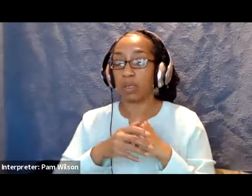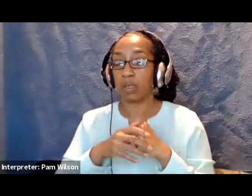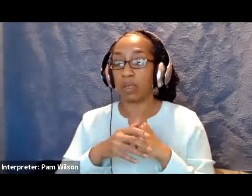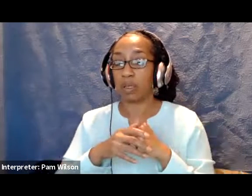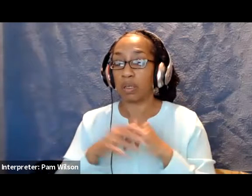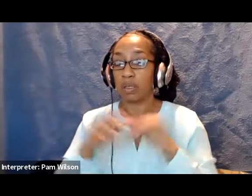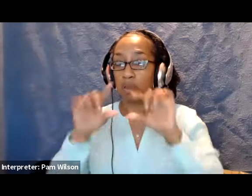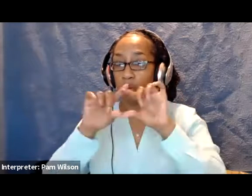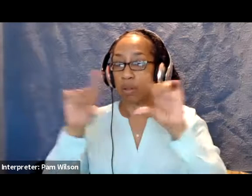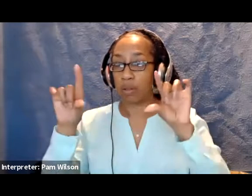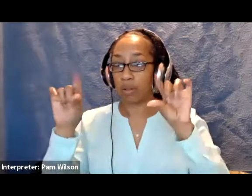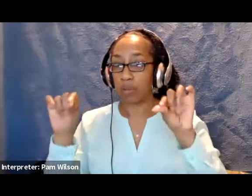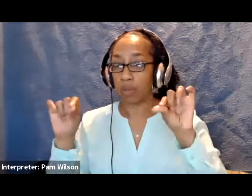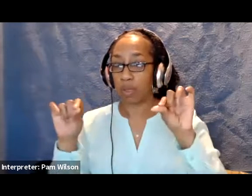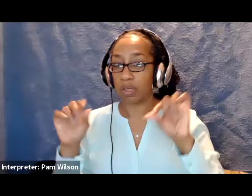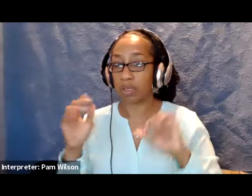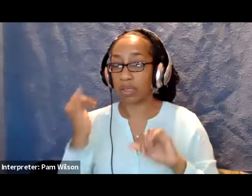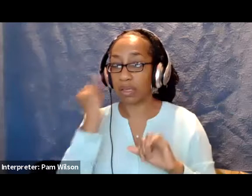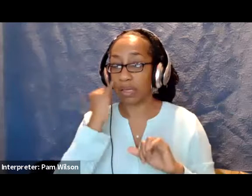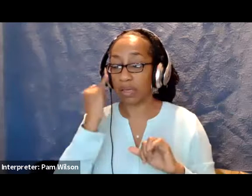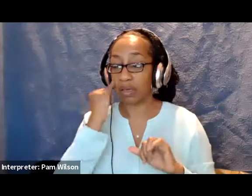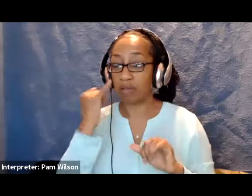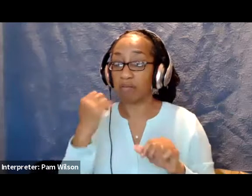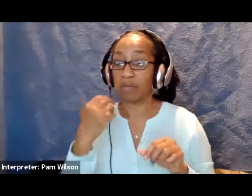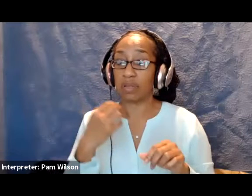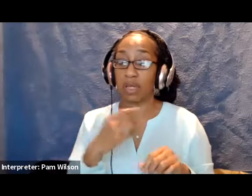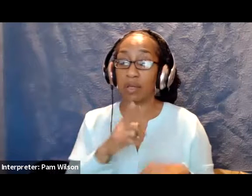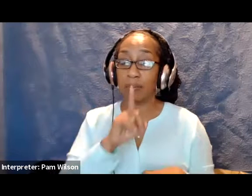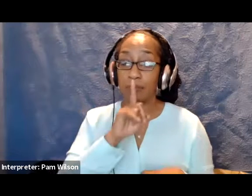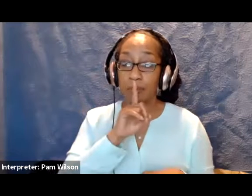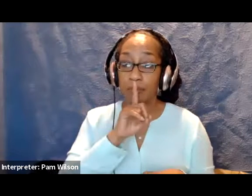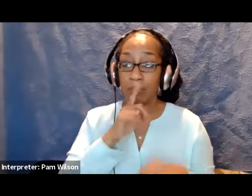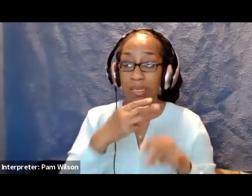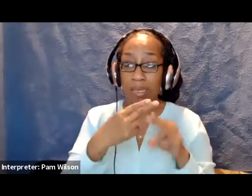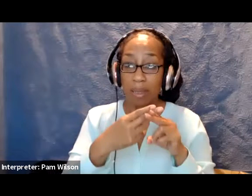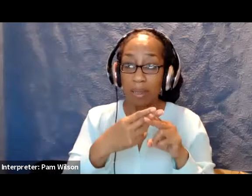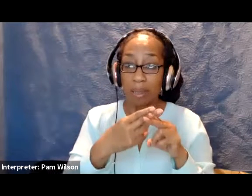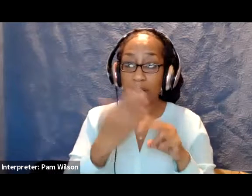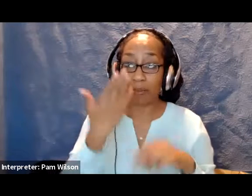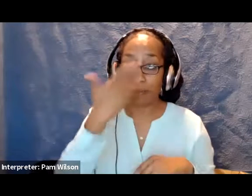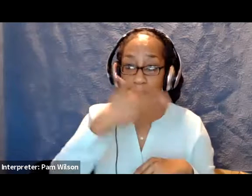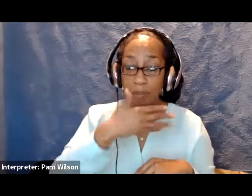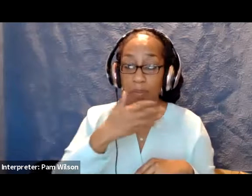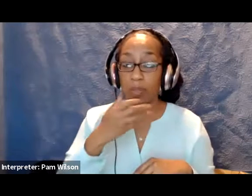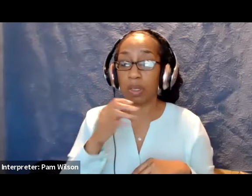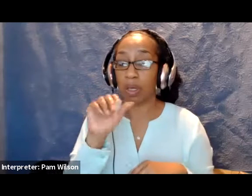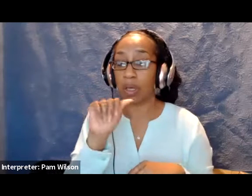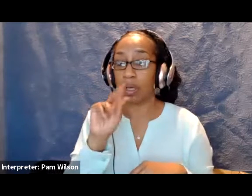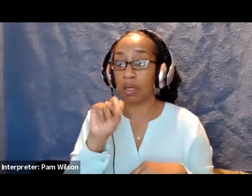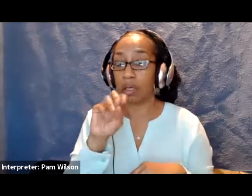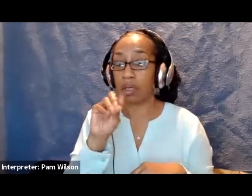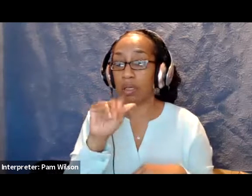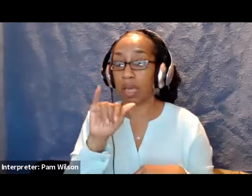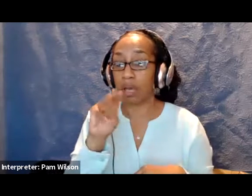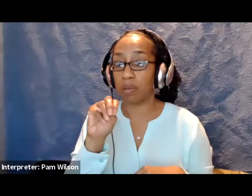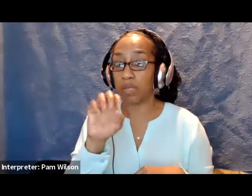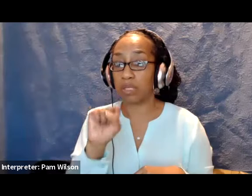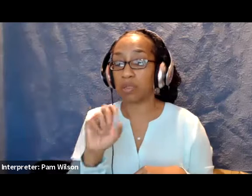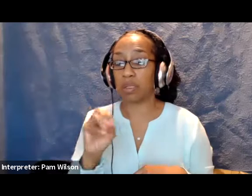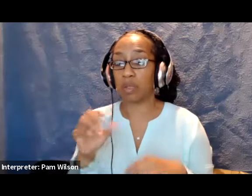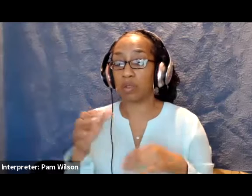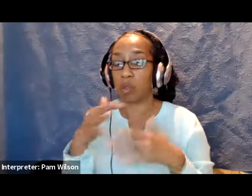the respondents are anonymous, and you're gonna ask the question and give them multiple options. All right.